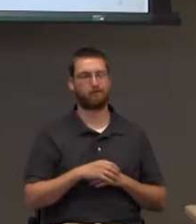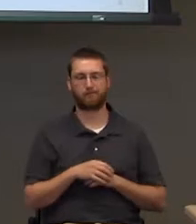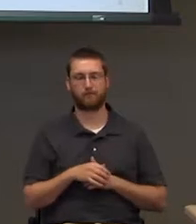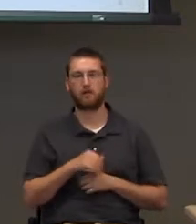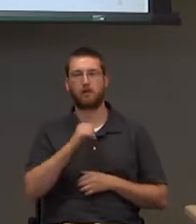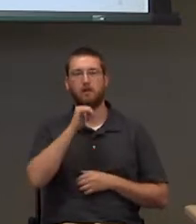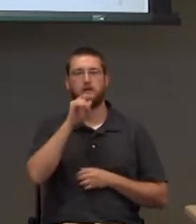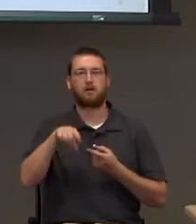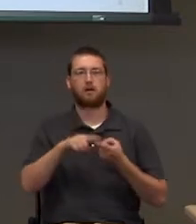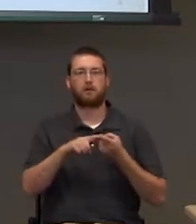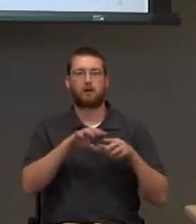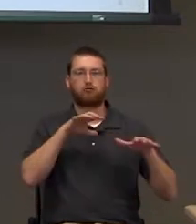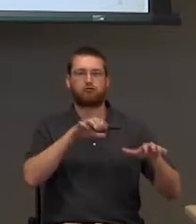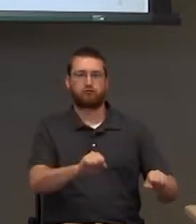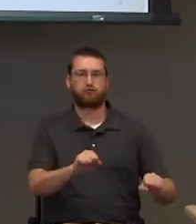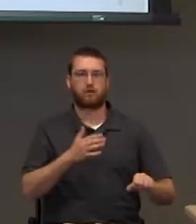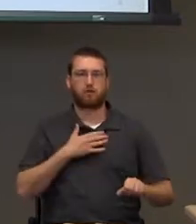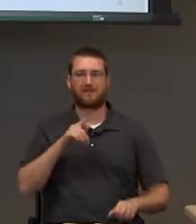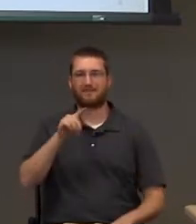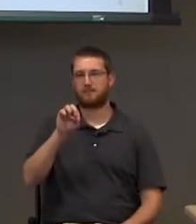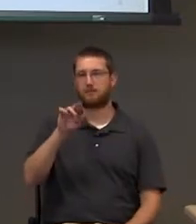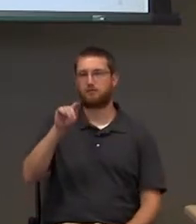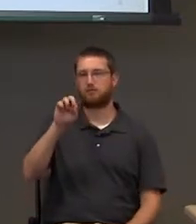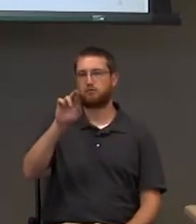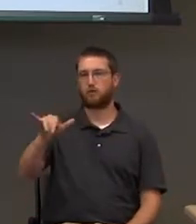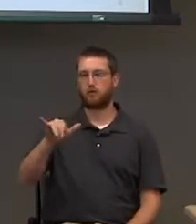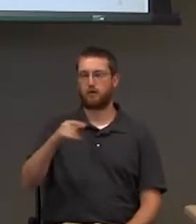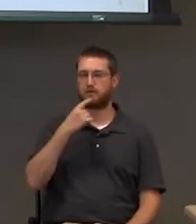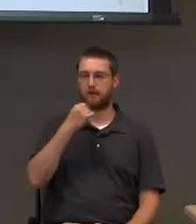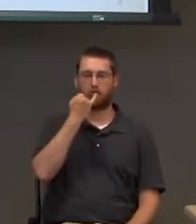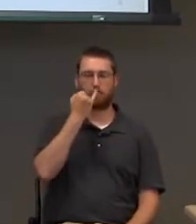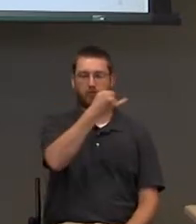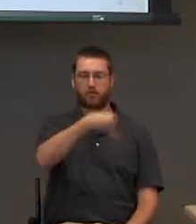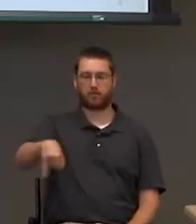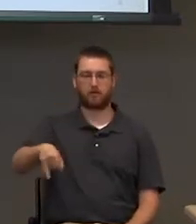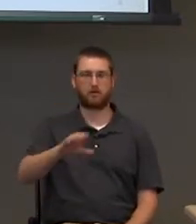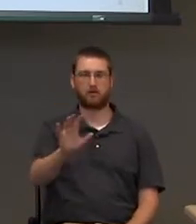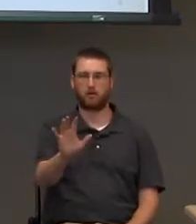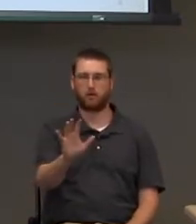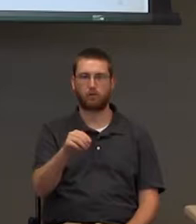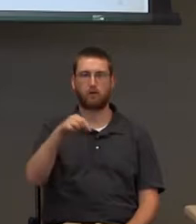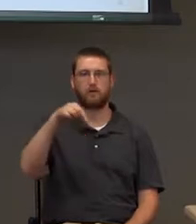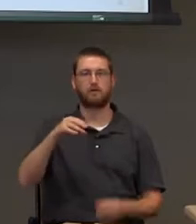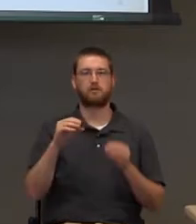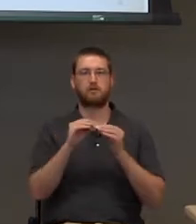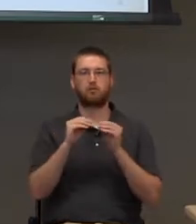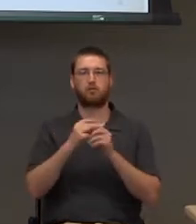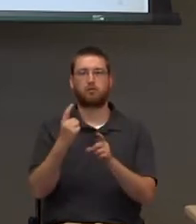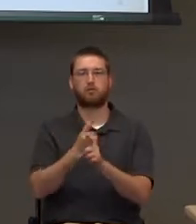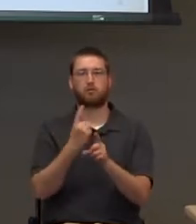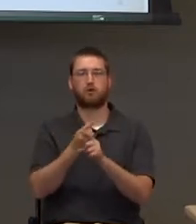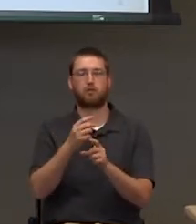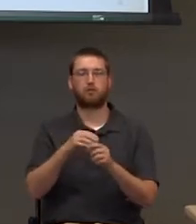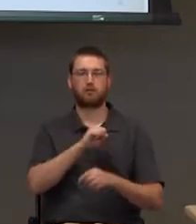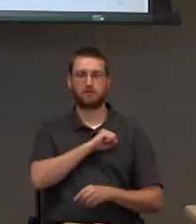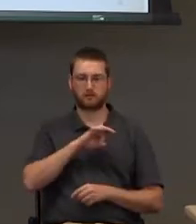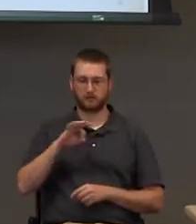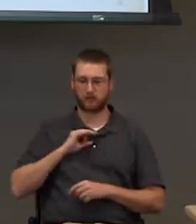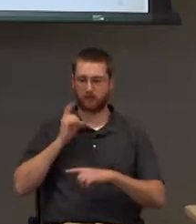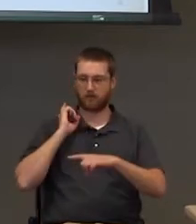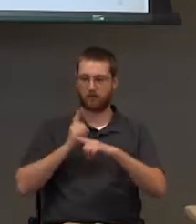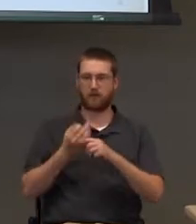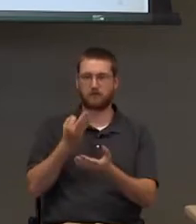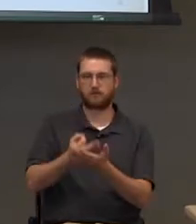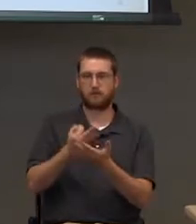not about claiming territory or defining, you know, borders. It's this is more appropriate from a staffing and